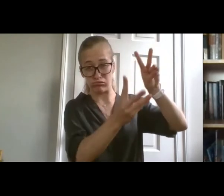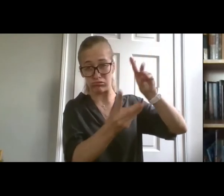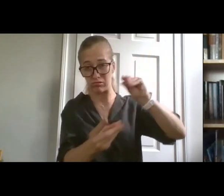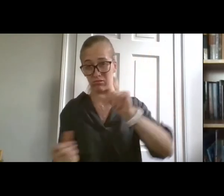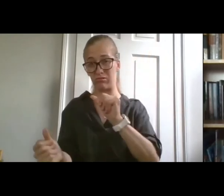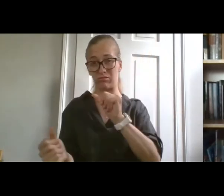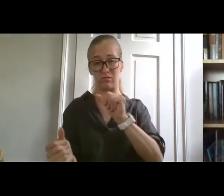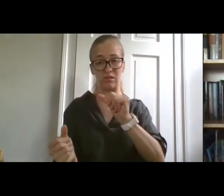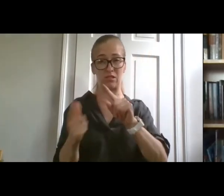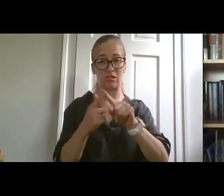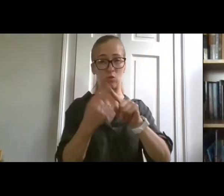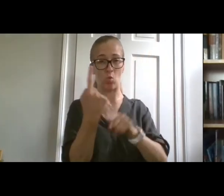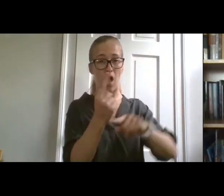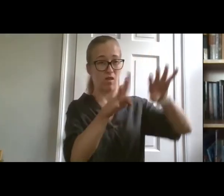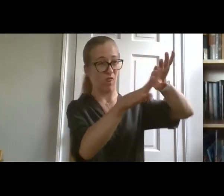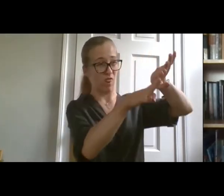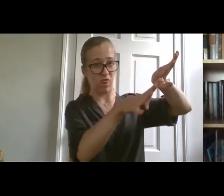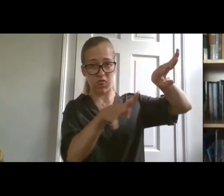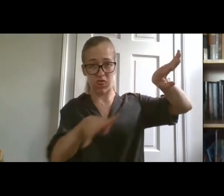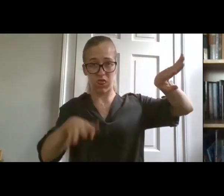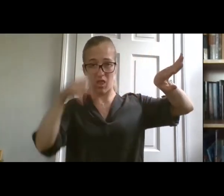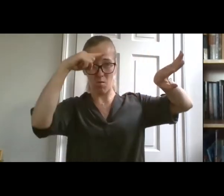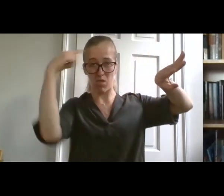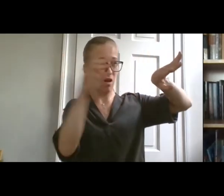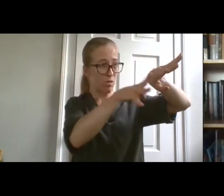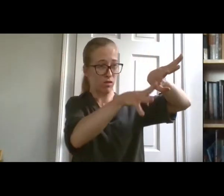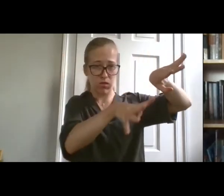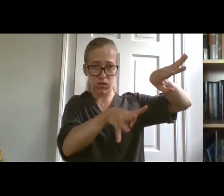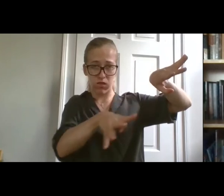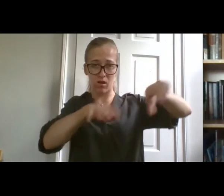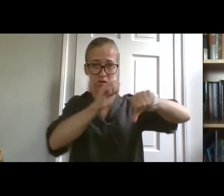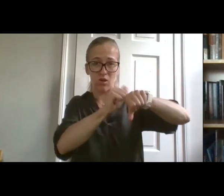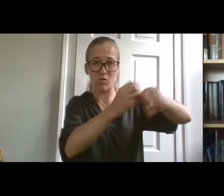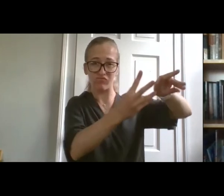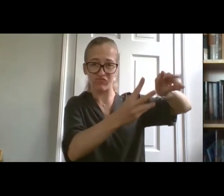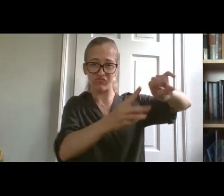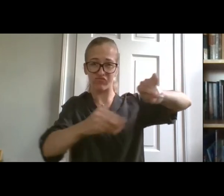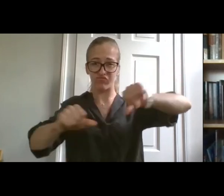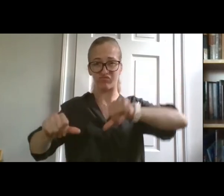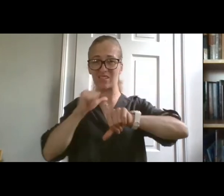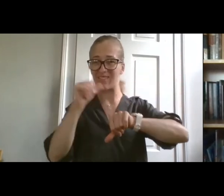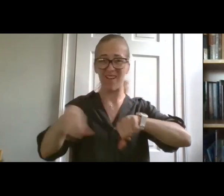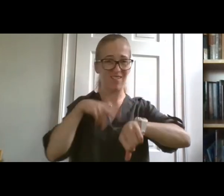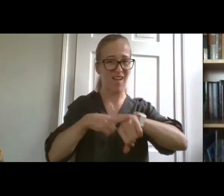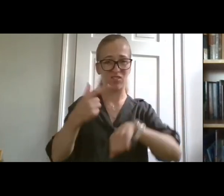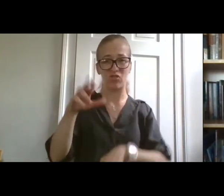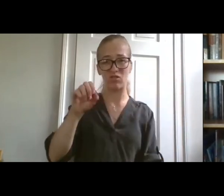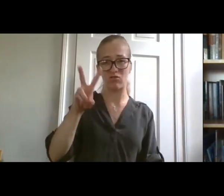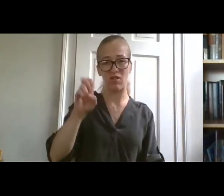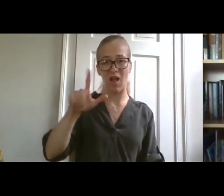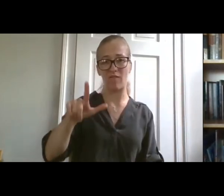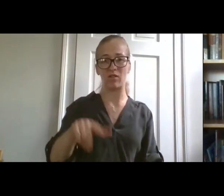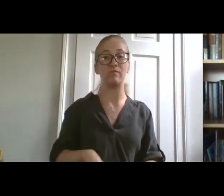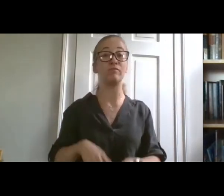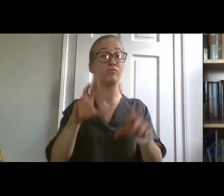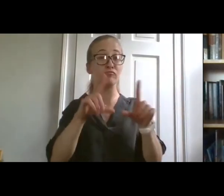to a uniformly flat, blackened expanse of ground-up stones and grimy, unnatural-looking gravel. There had been rumors the mining